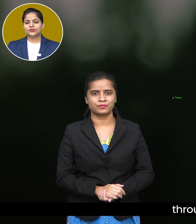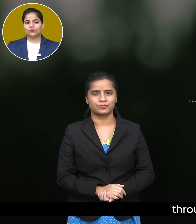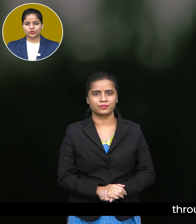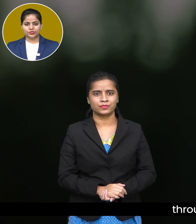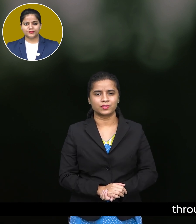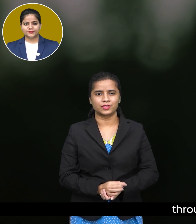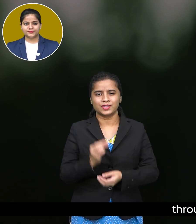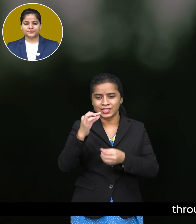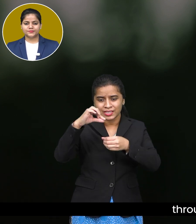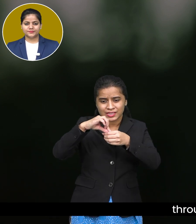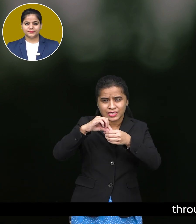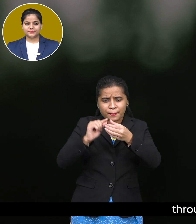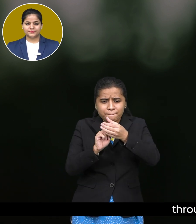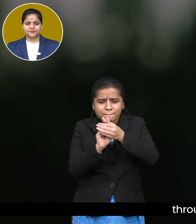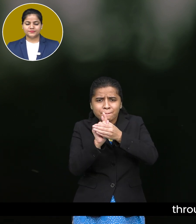dispersal through water,